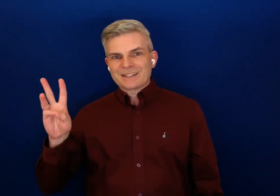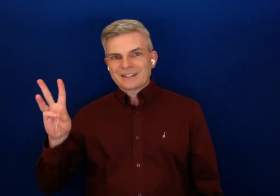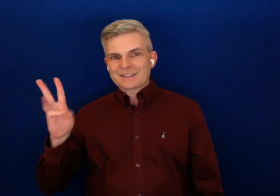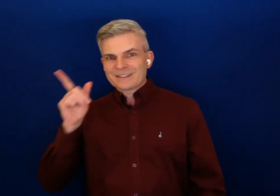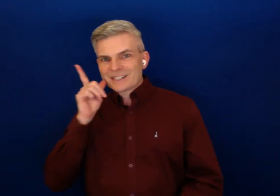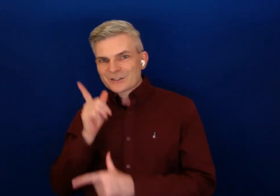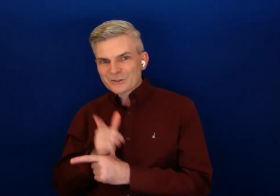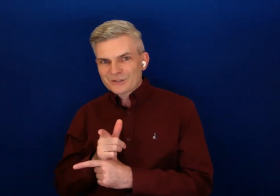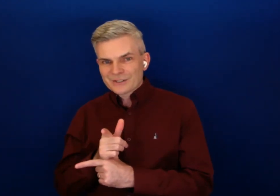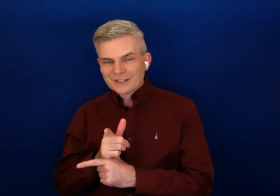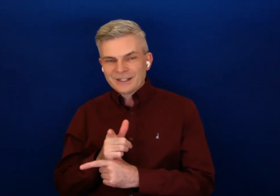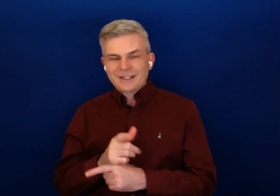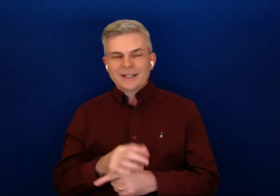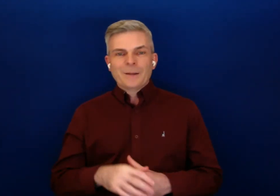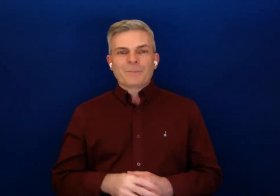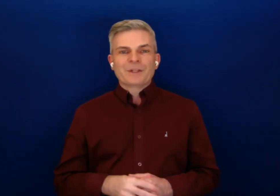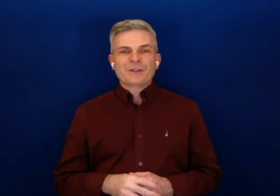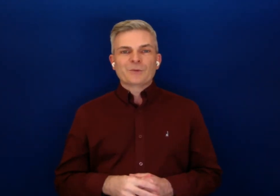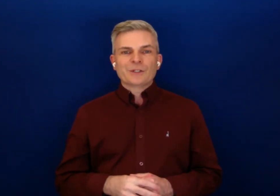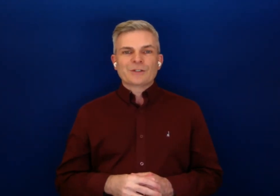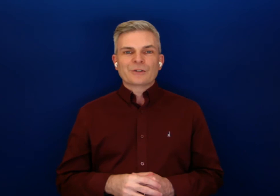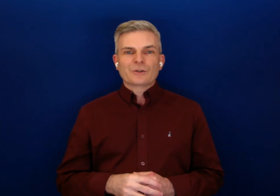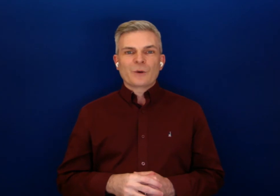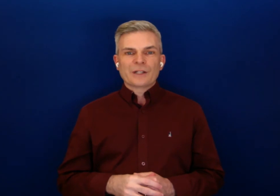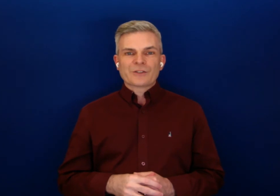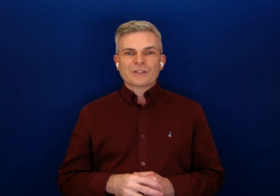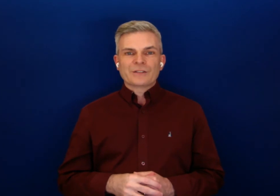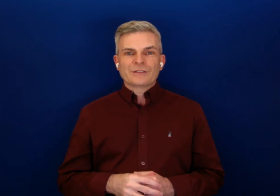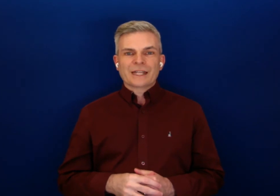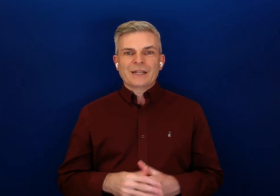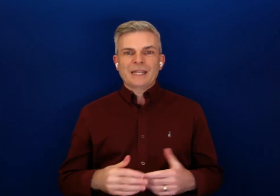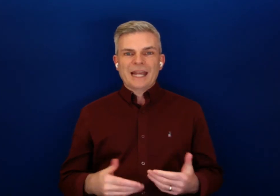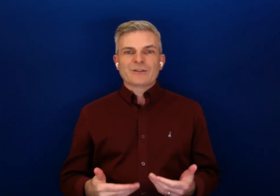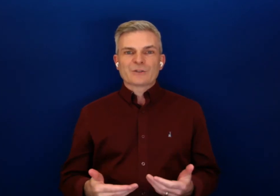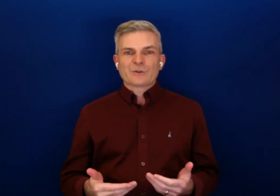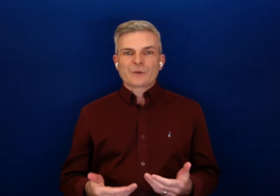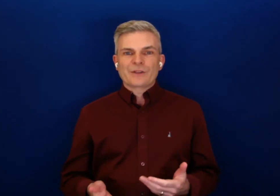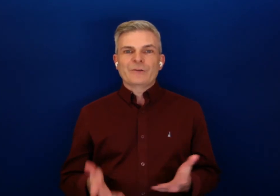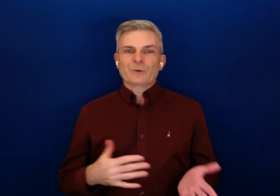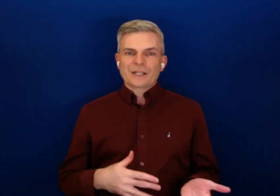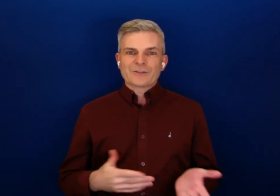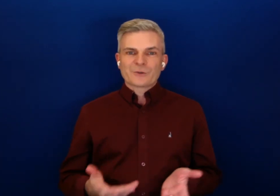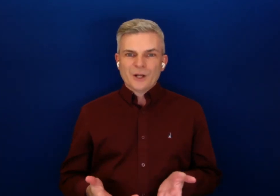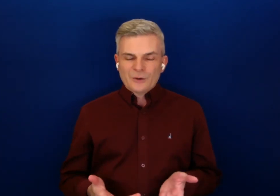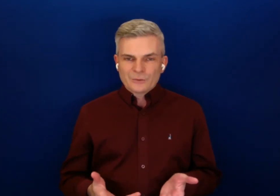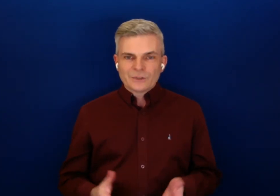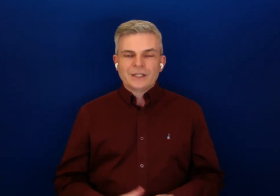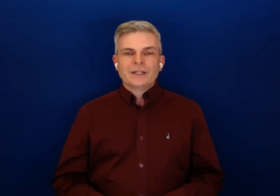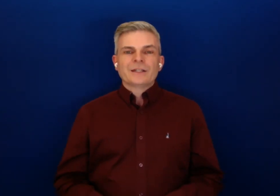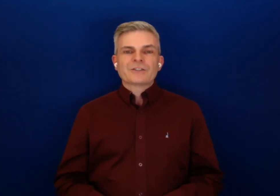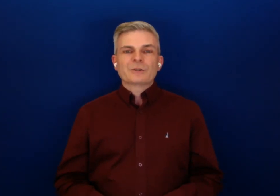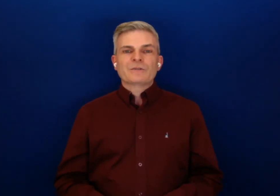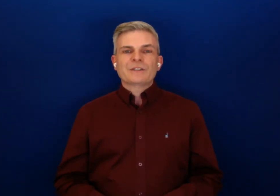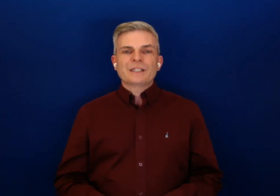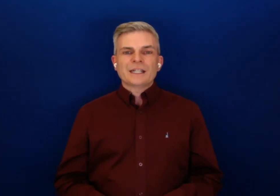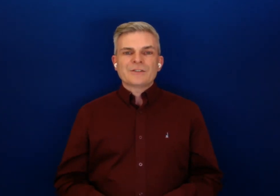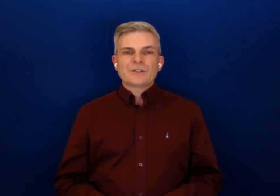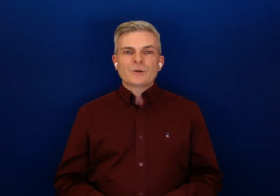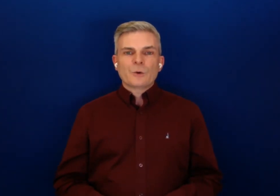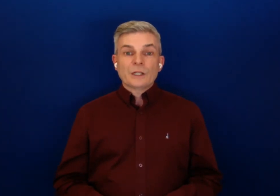six sisters, but the original question can be answered with either a yes or no. So if it's a yes-no